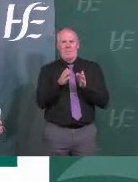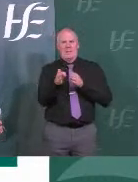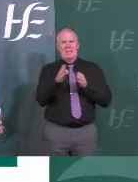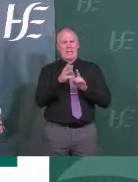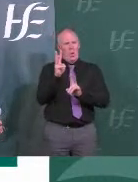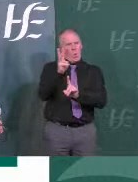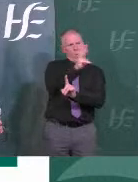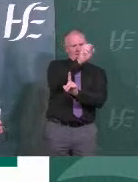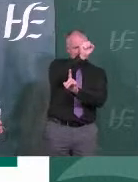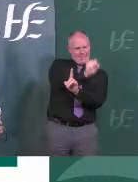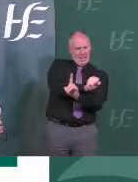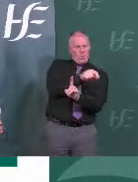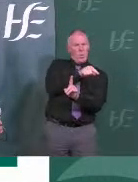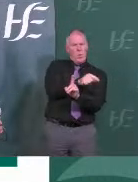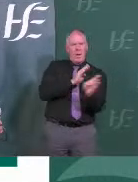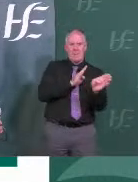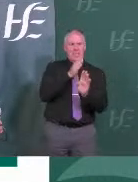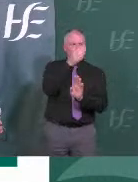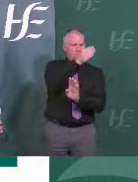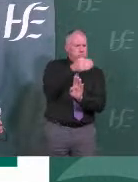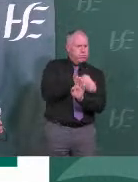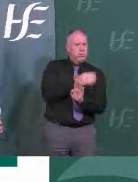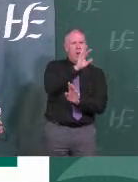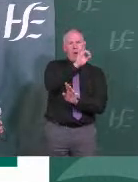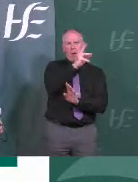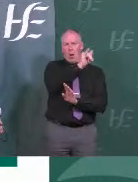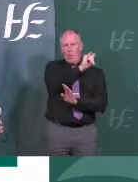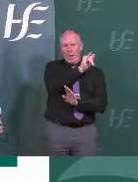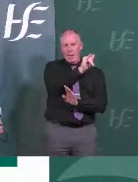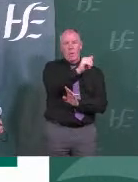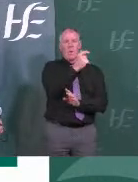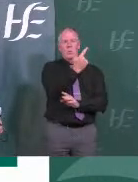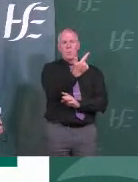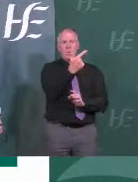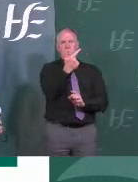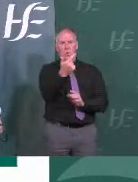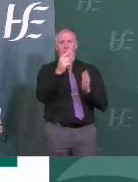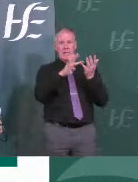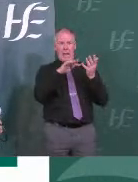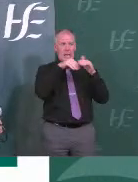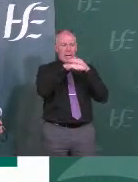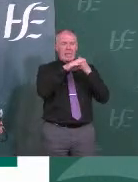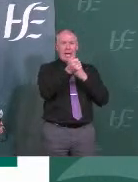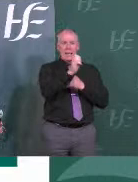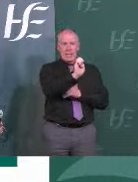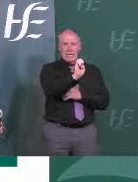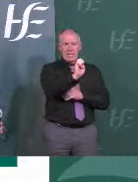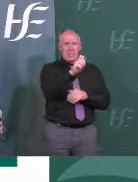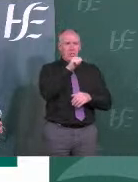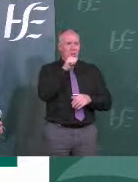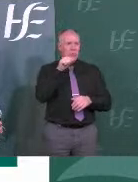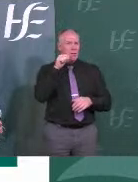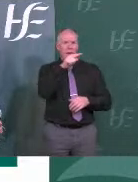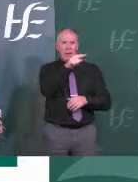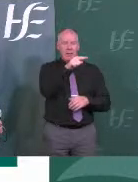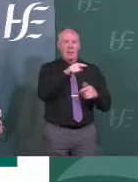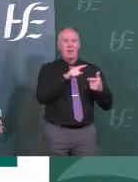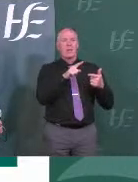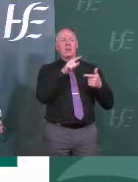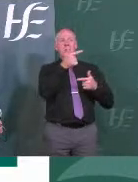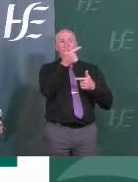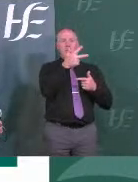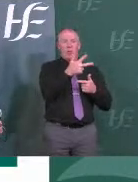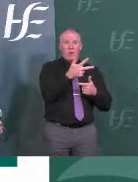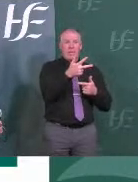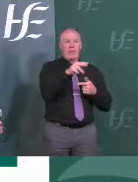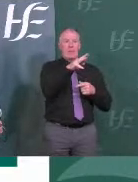in the west and the south. So if you look at Galway yesterday, 229 presentations in the emergency department yesterday, 23 patients